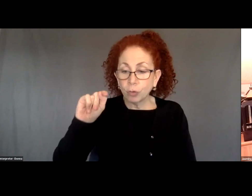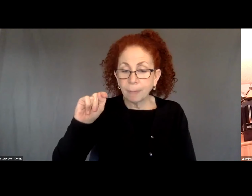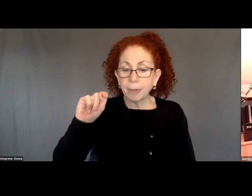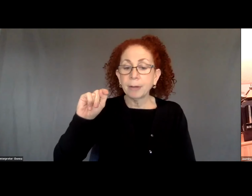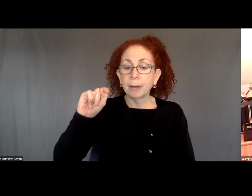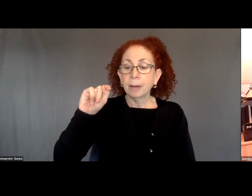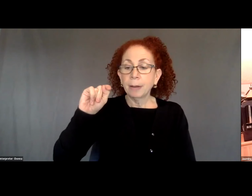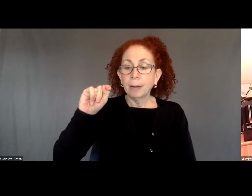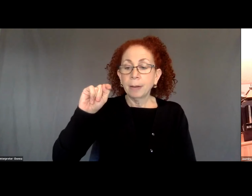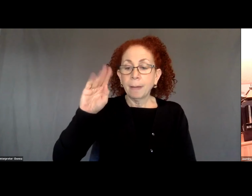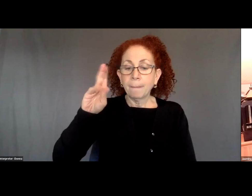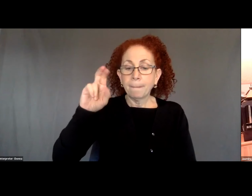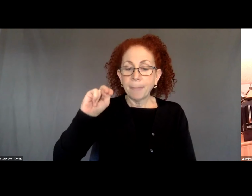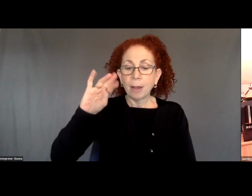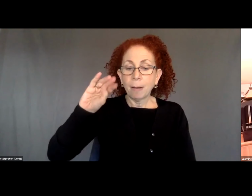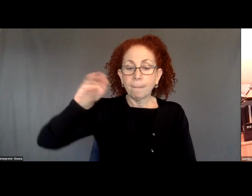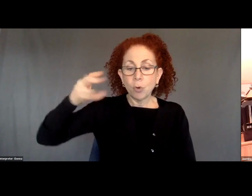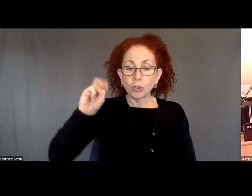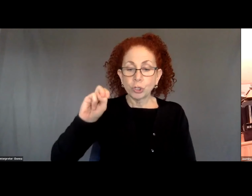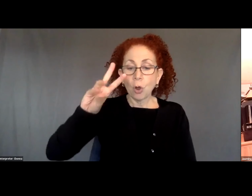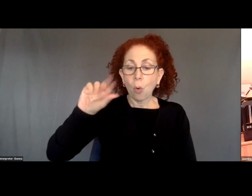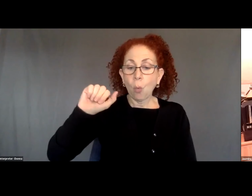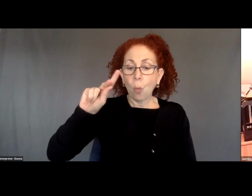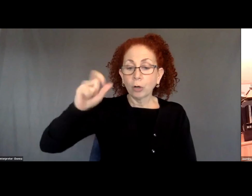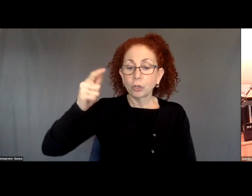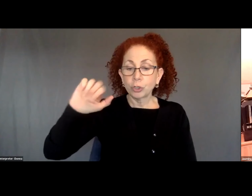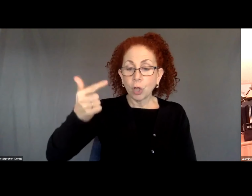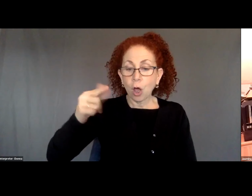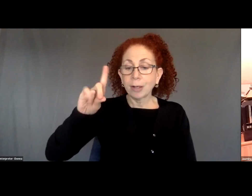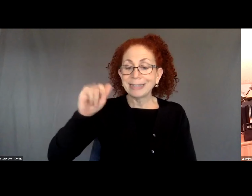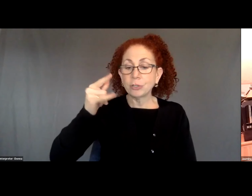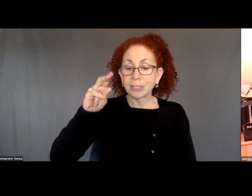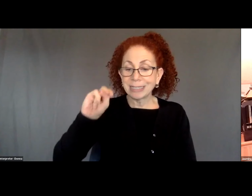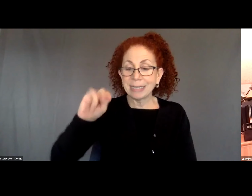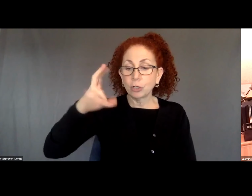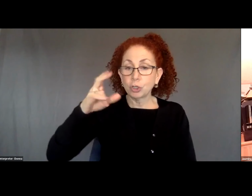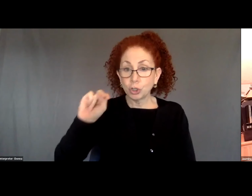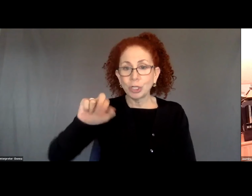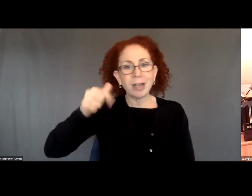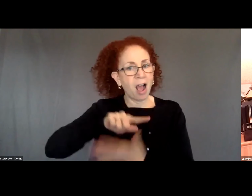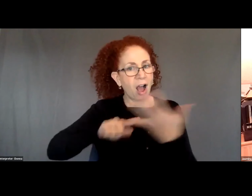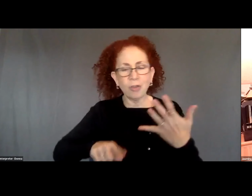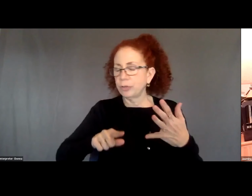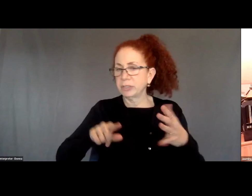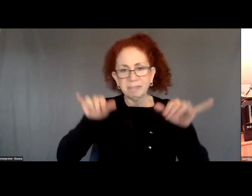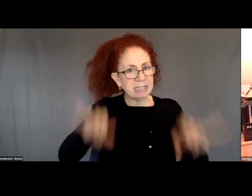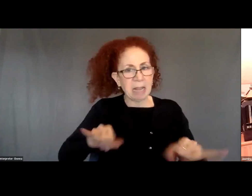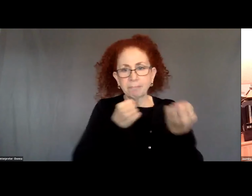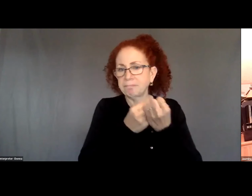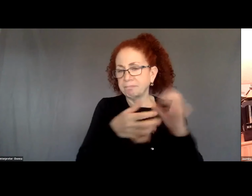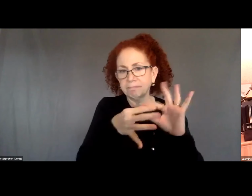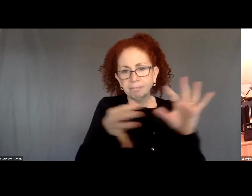Liat Ben-Mosh, Shira Wachschlag, Bob Dinnerstein, Natalie Chin, and others have said. In